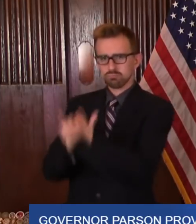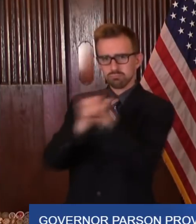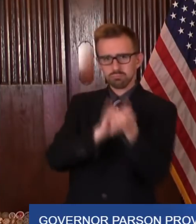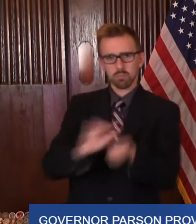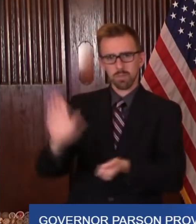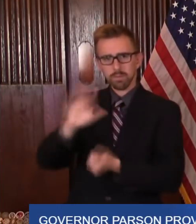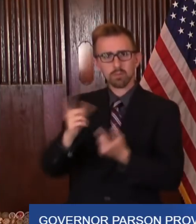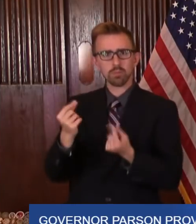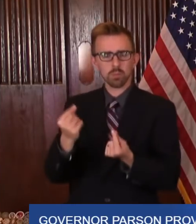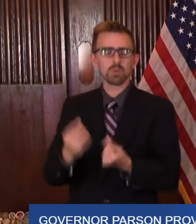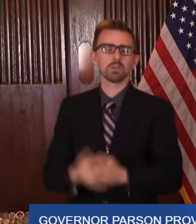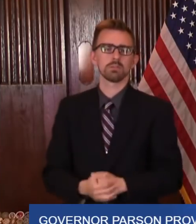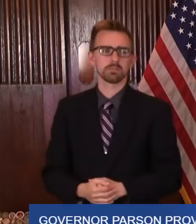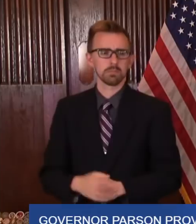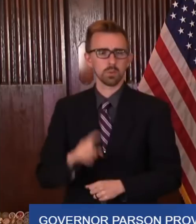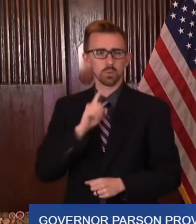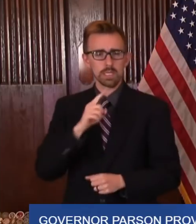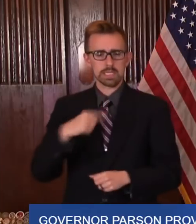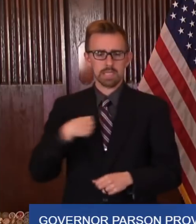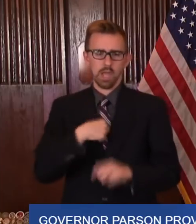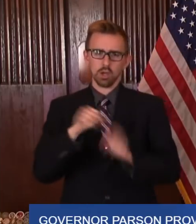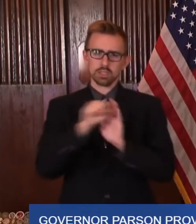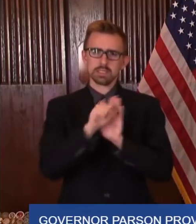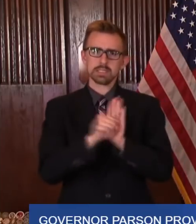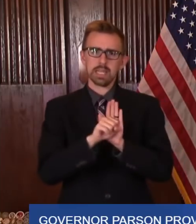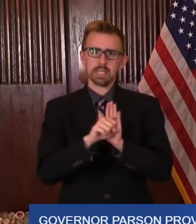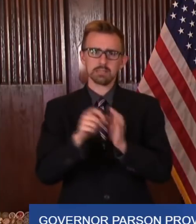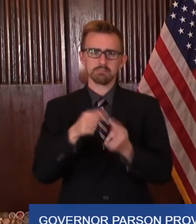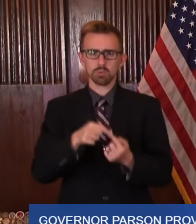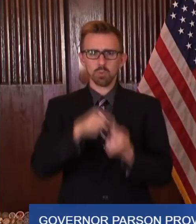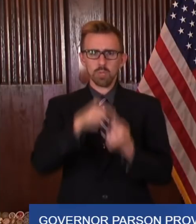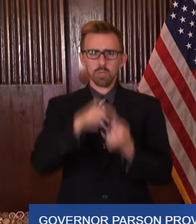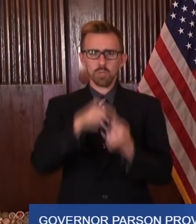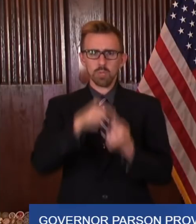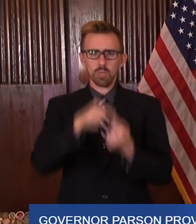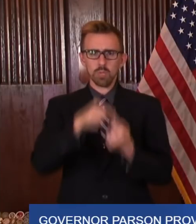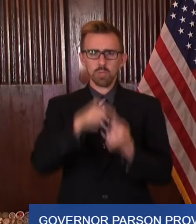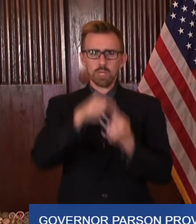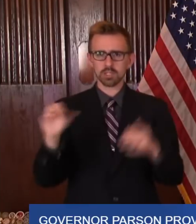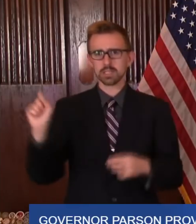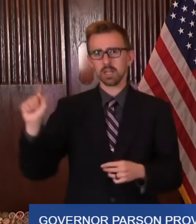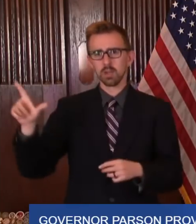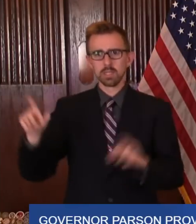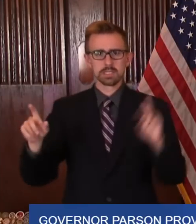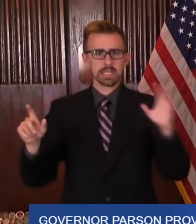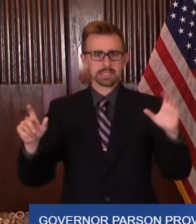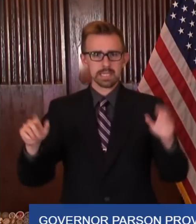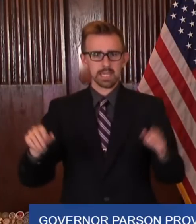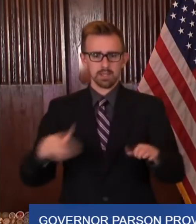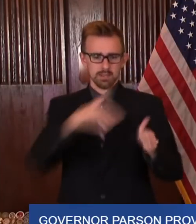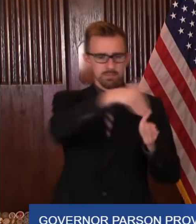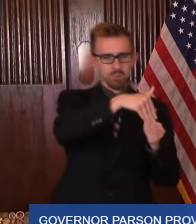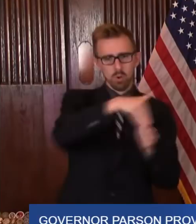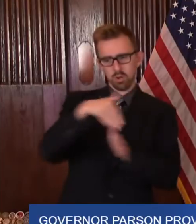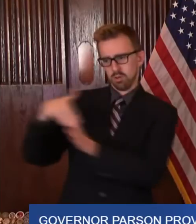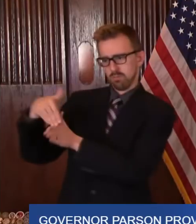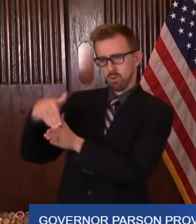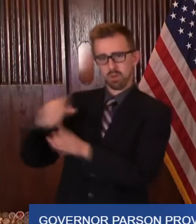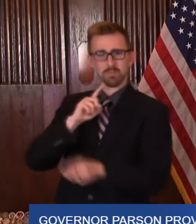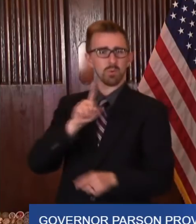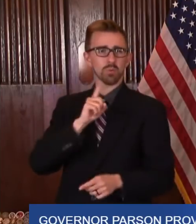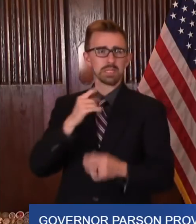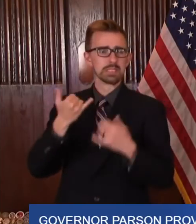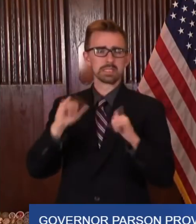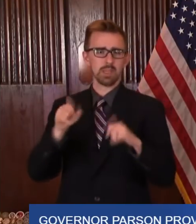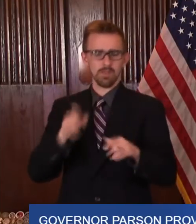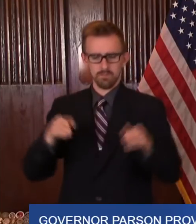But, we're in a unique state, as diverse as we are with St. Louis, Kansas City, sitting where they are sharing borders. But at the end of the day, you still got to